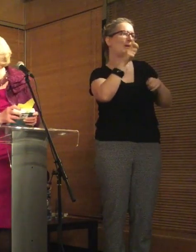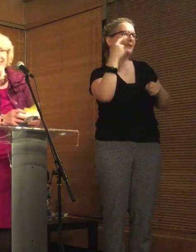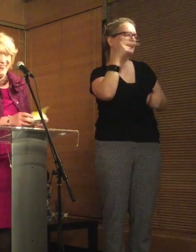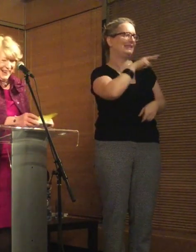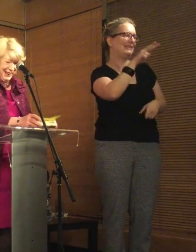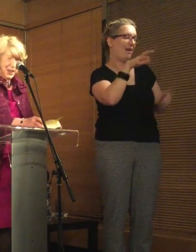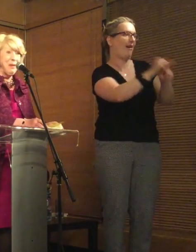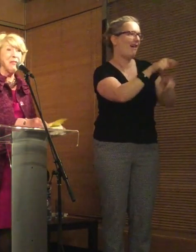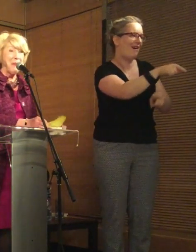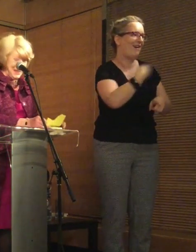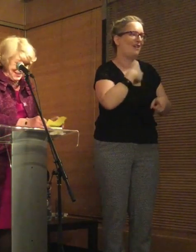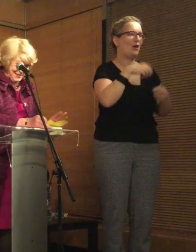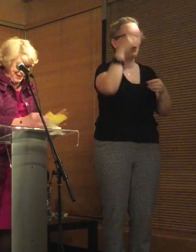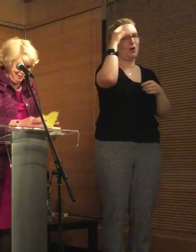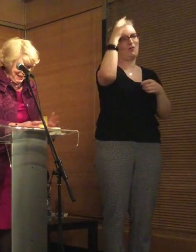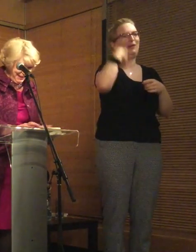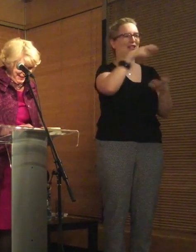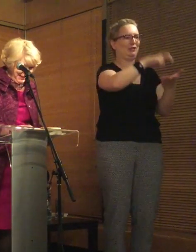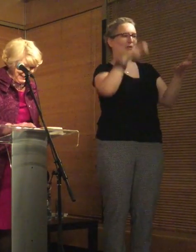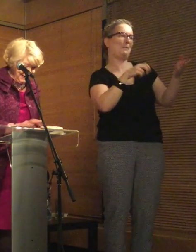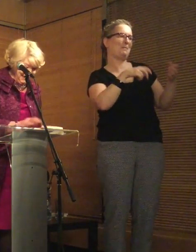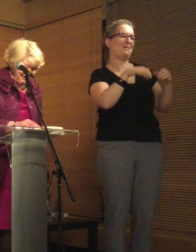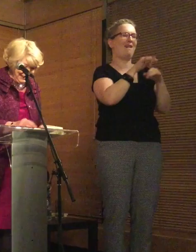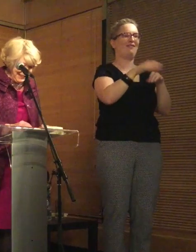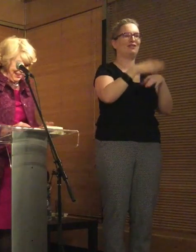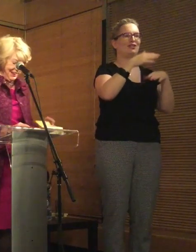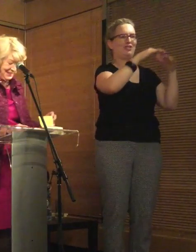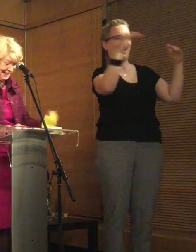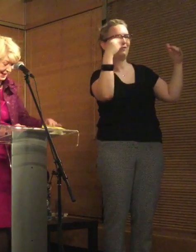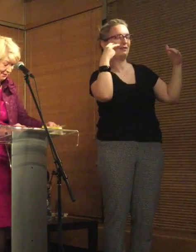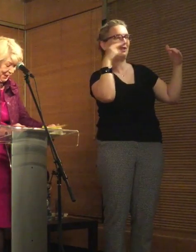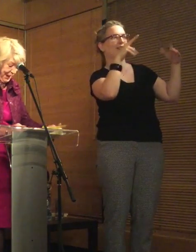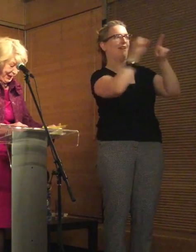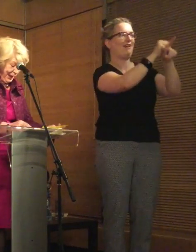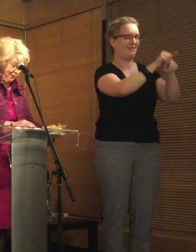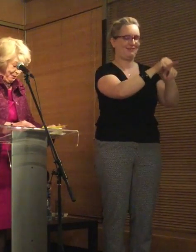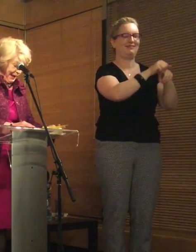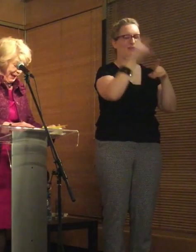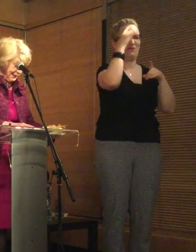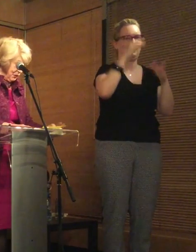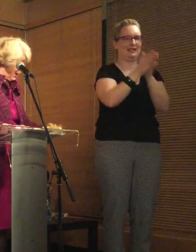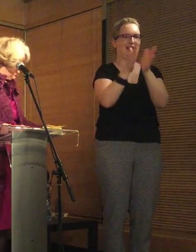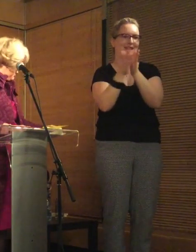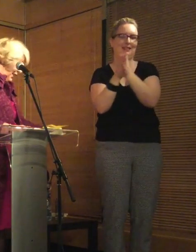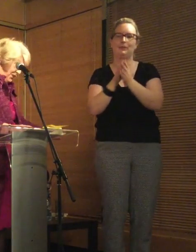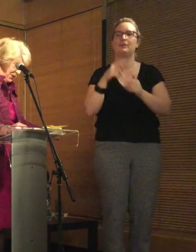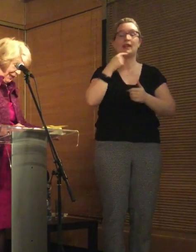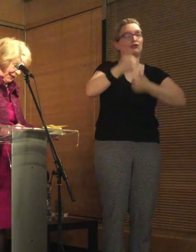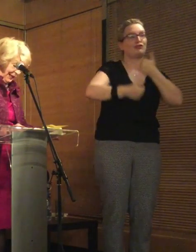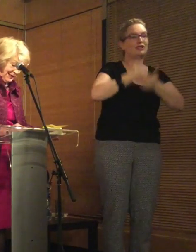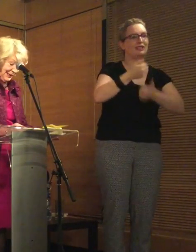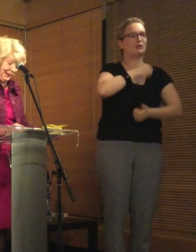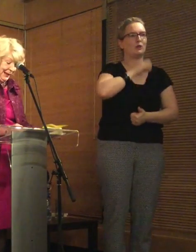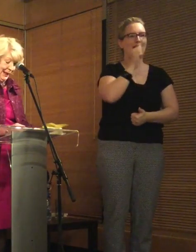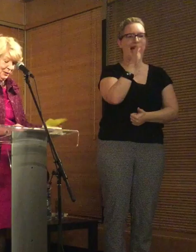book to jump off the pages by that's our artist, yeah. And of course, congratulations to